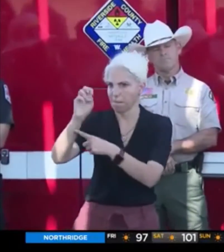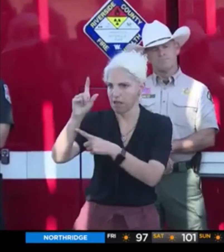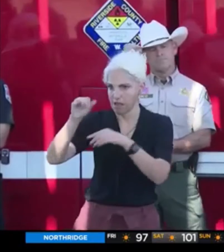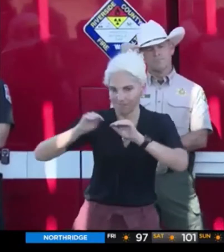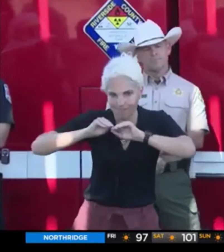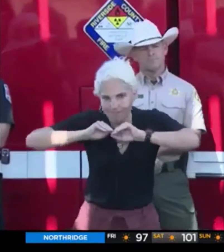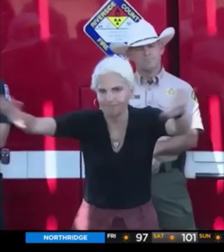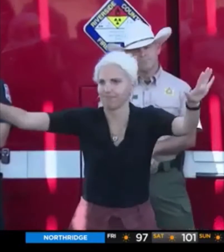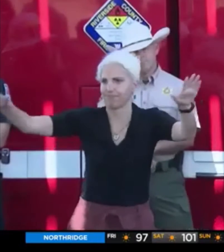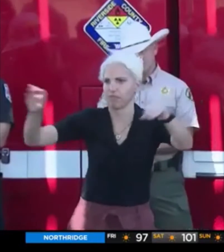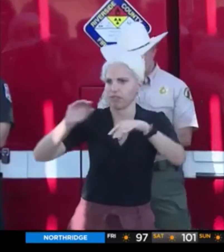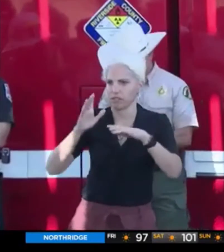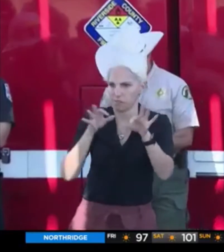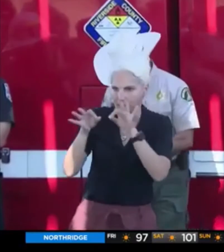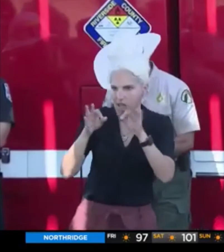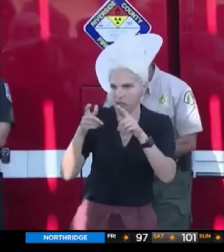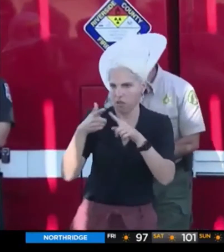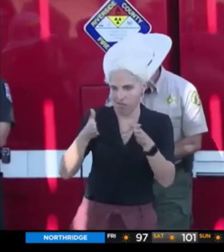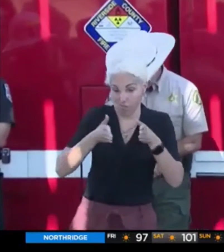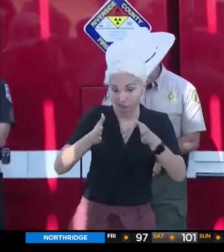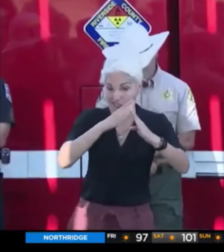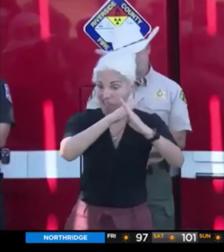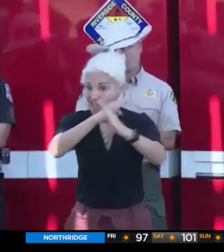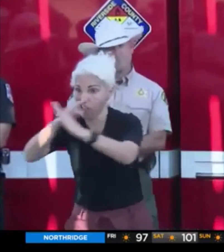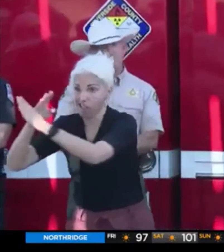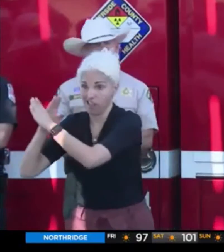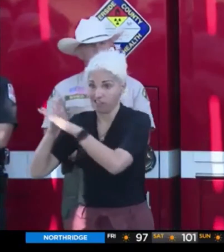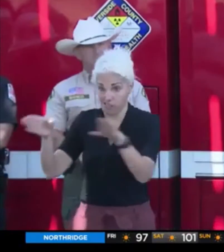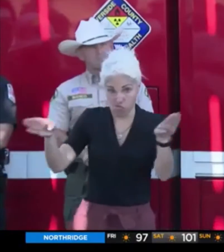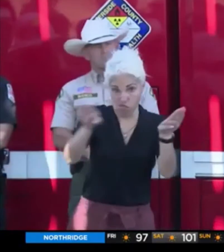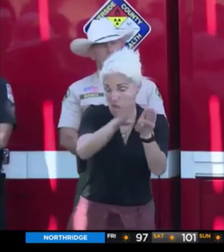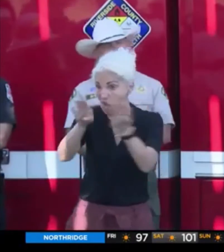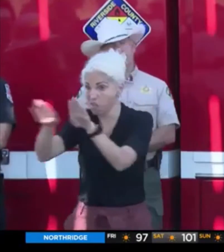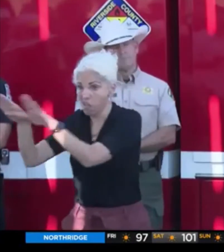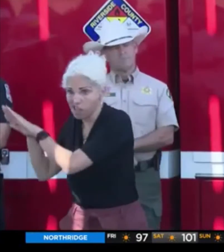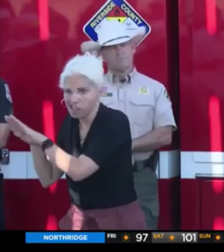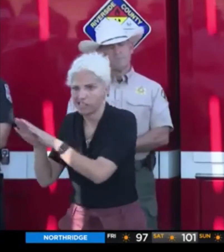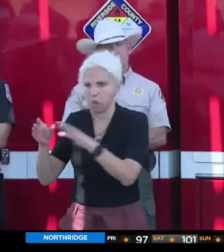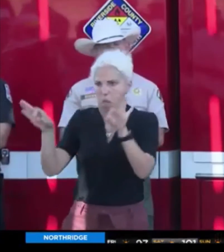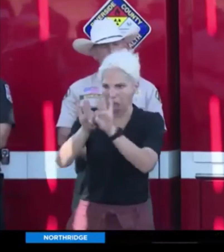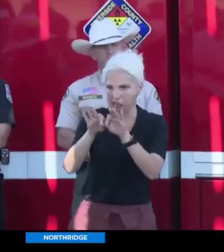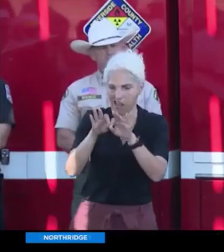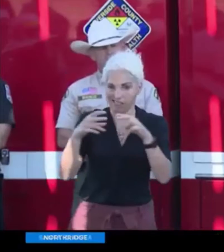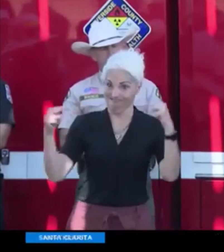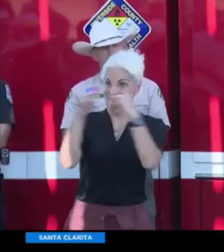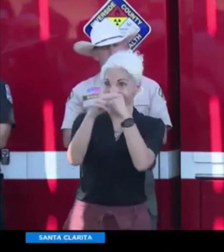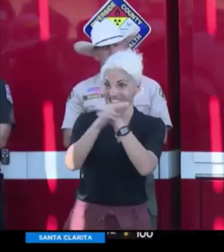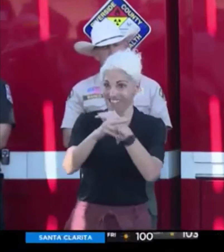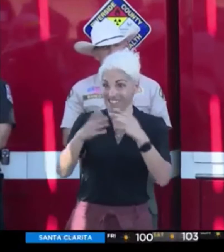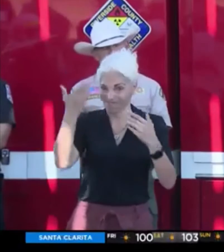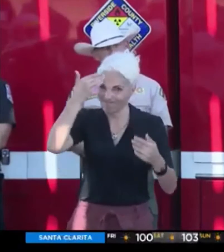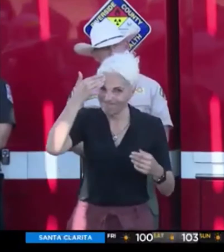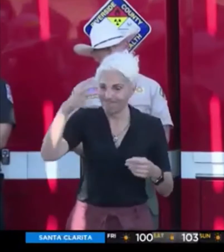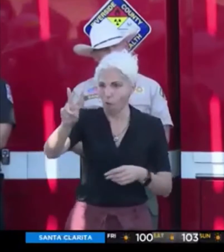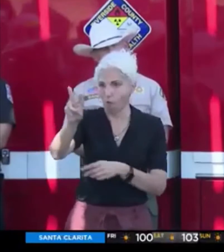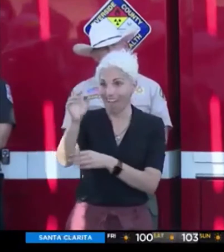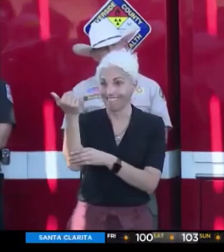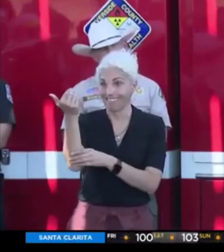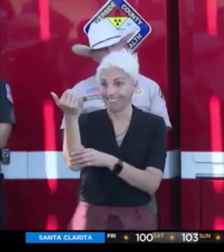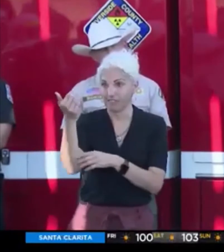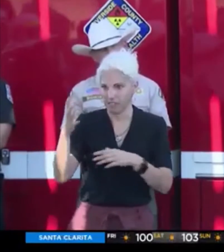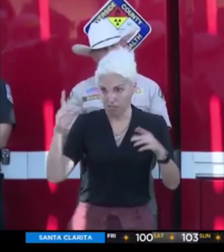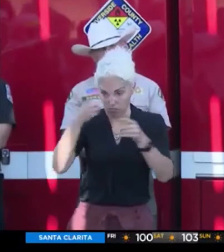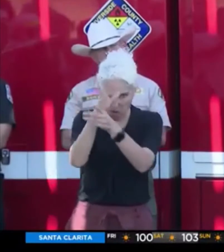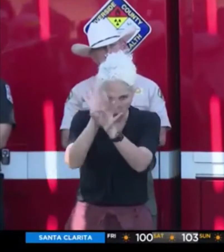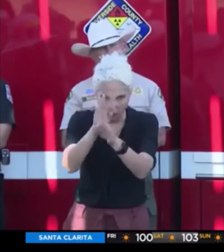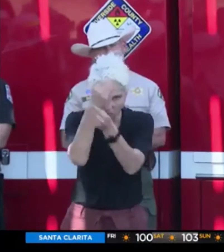road closures. Obviously, Interstate 215 is a pretty main artery through this area of our community, so thank you for helping us to spread the word.